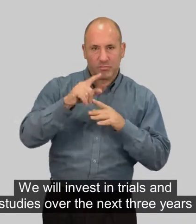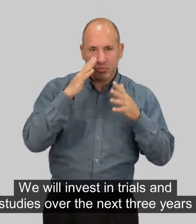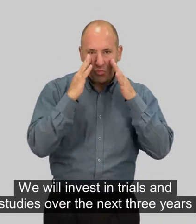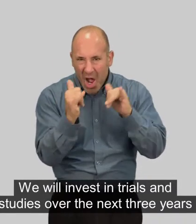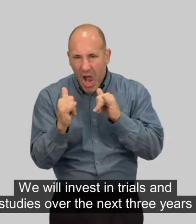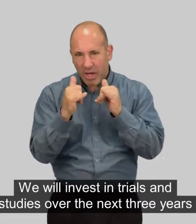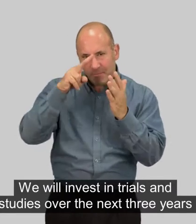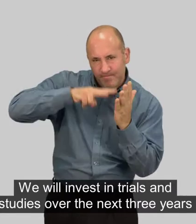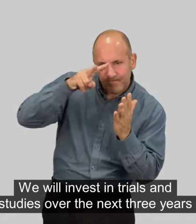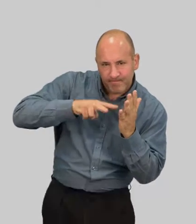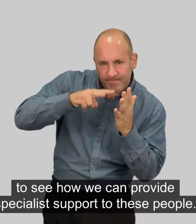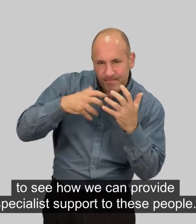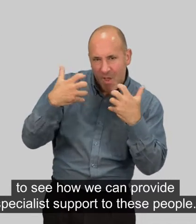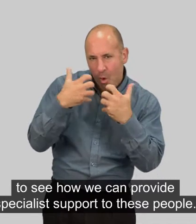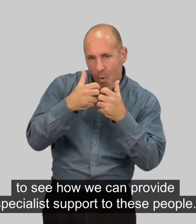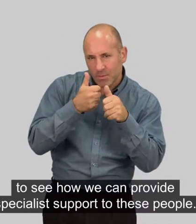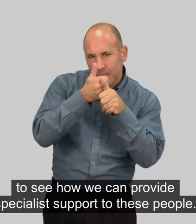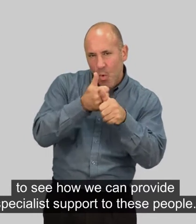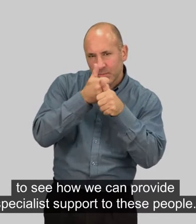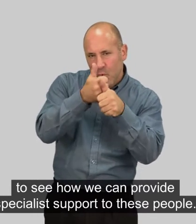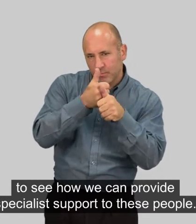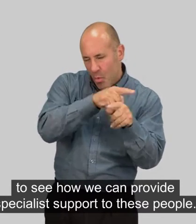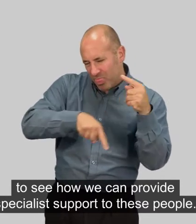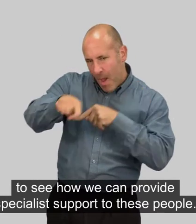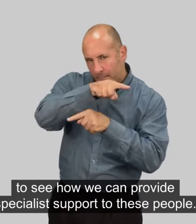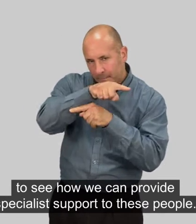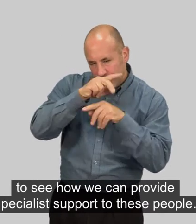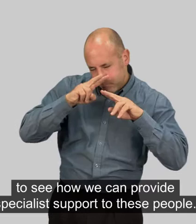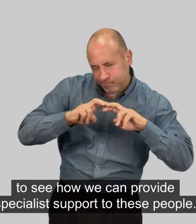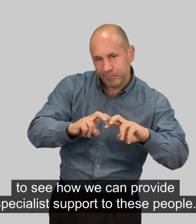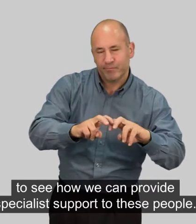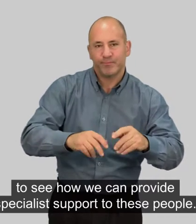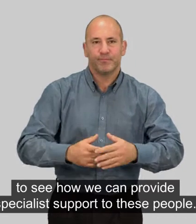the next 3 years to see how we can provide specialist support to these people.